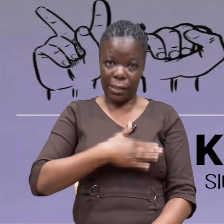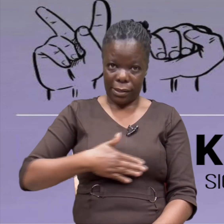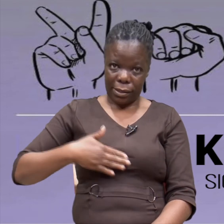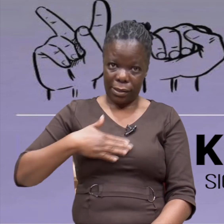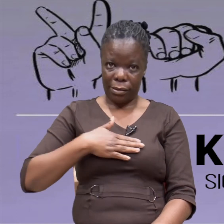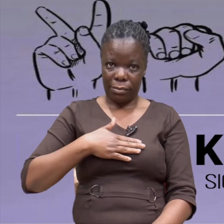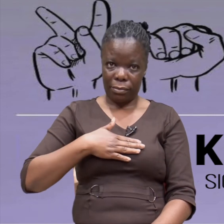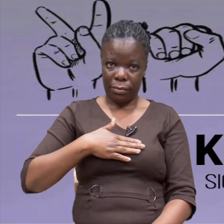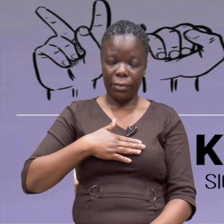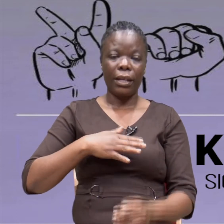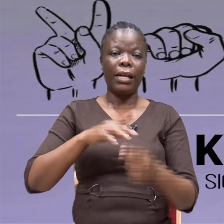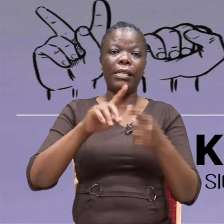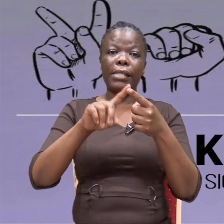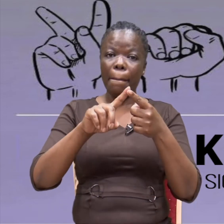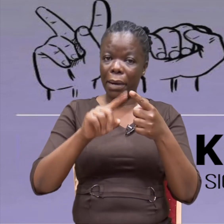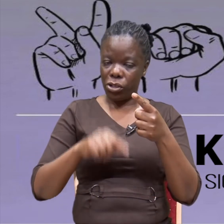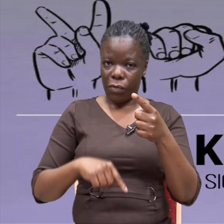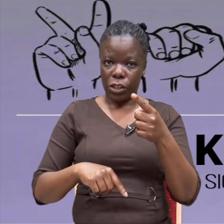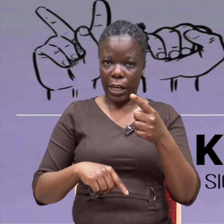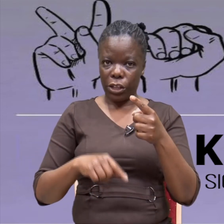please. Same place of articulation,